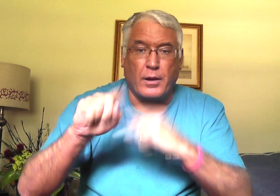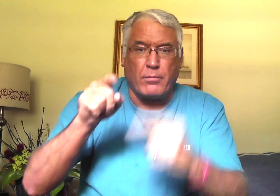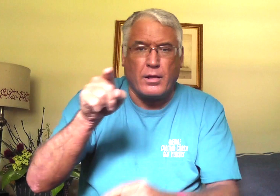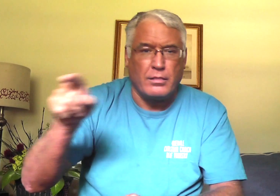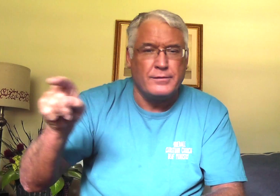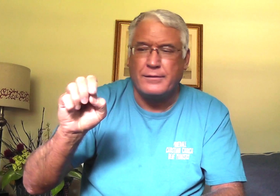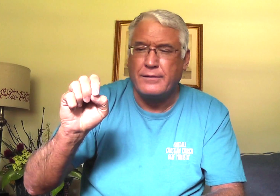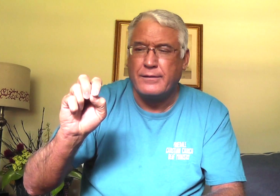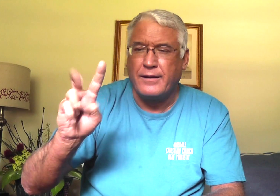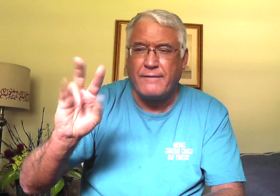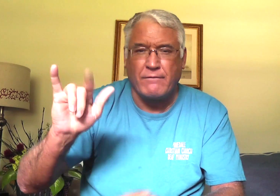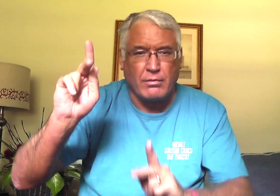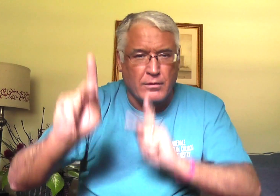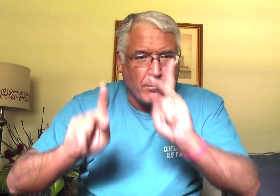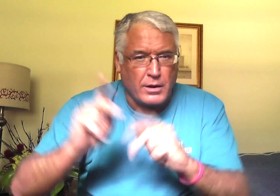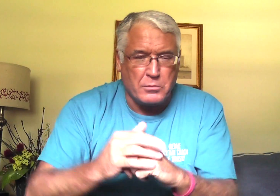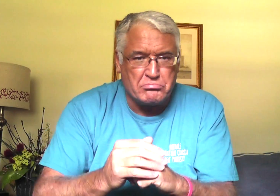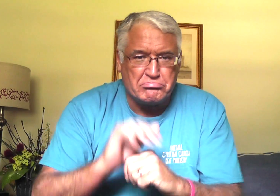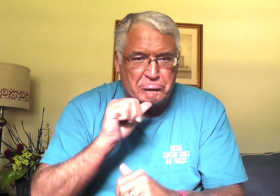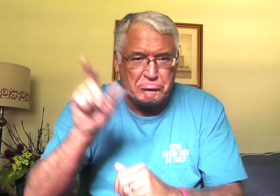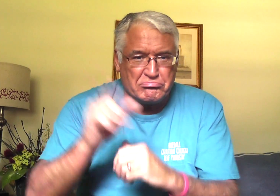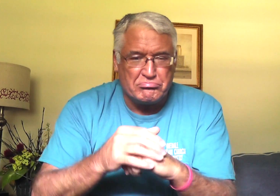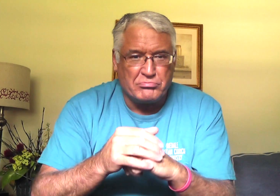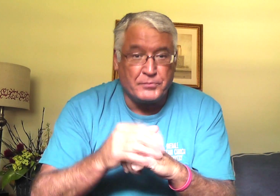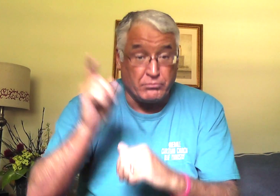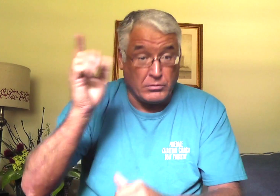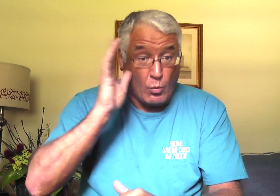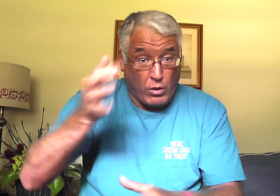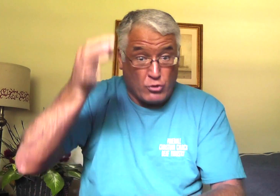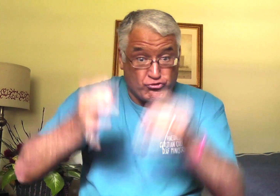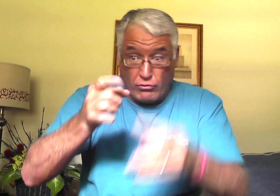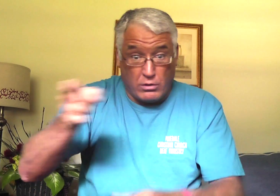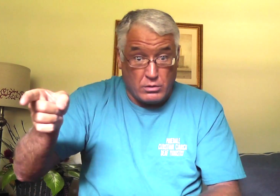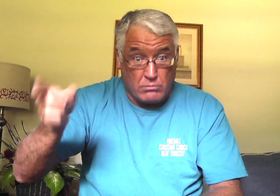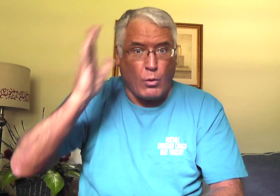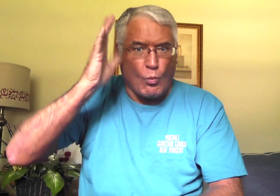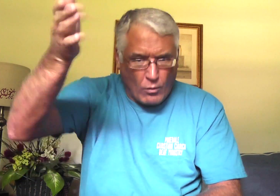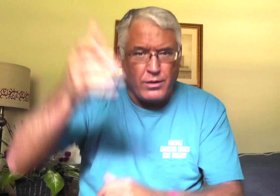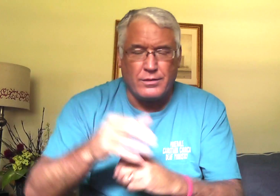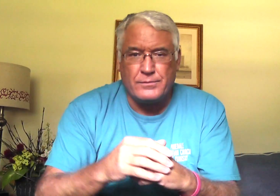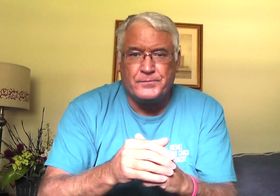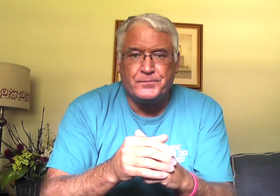eye to us and doing nothing about evil people. No, he's not. He will judge them.